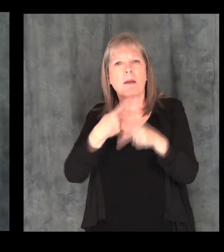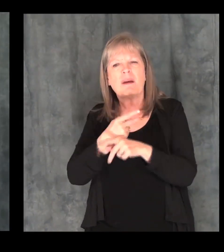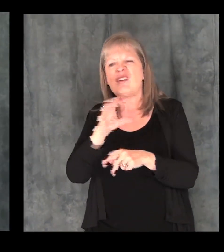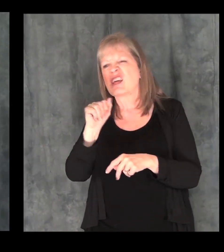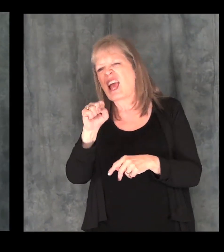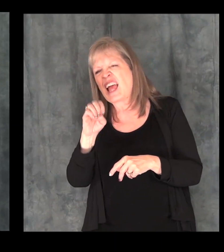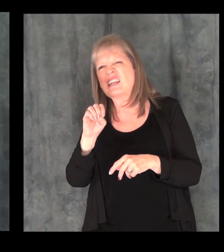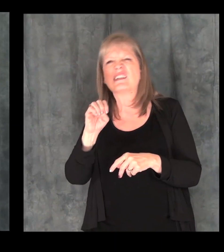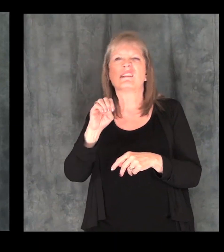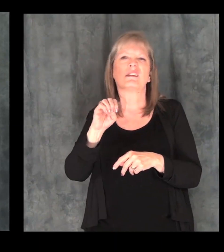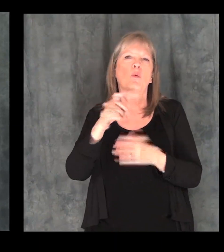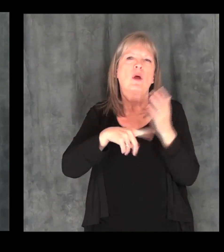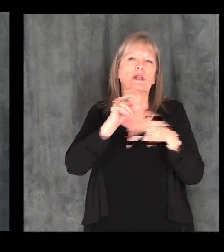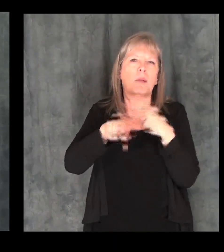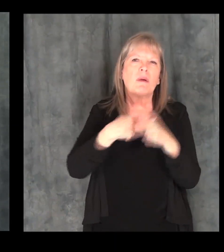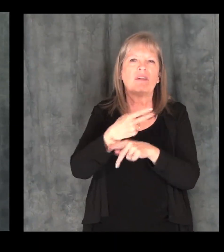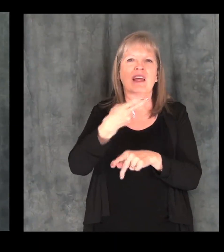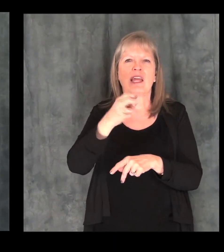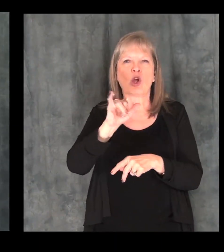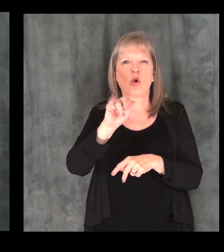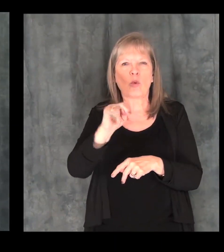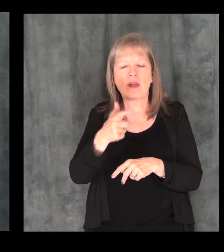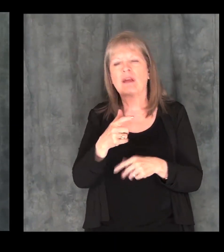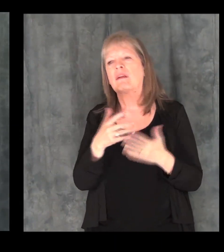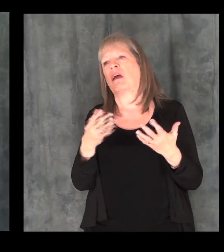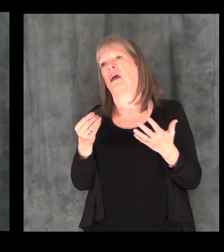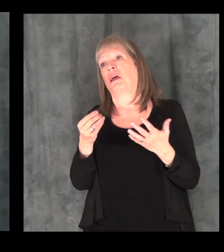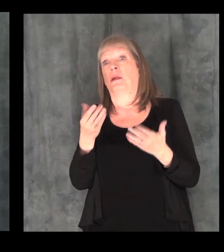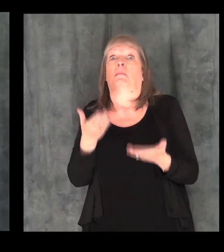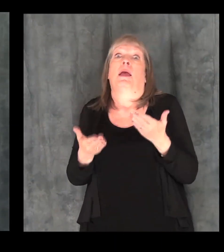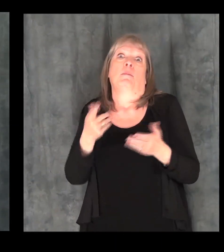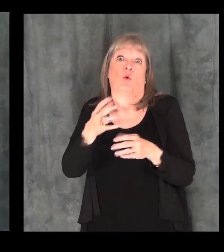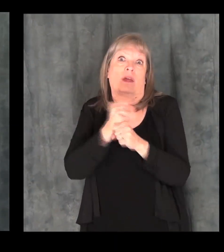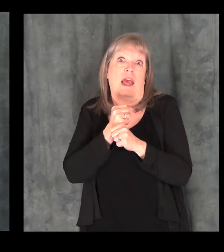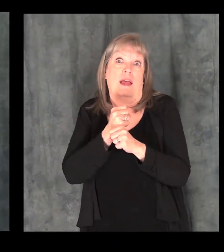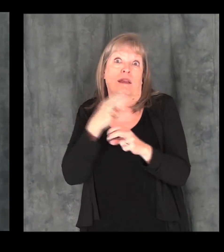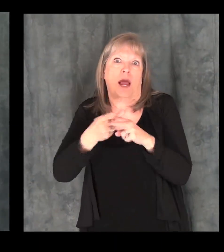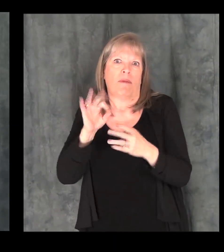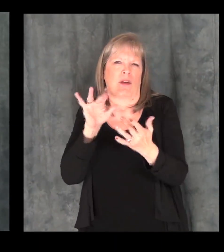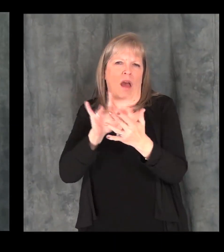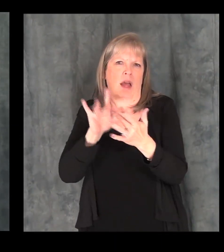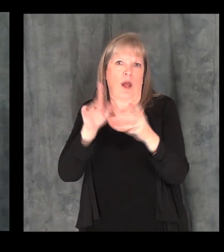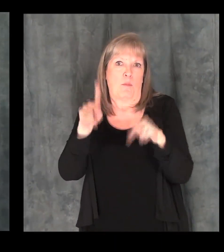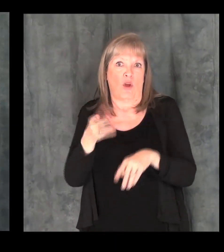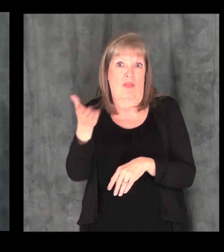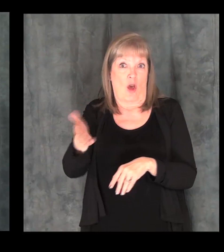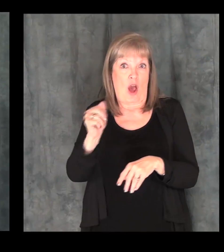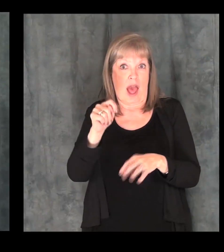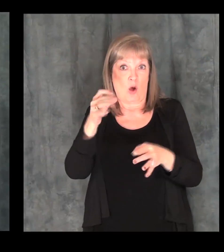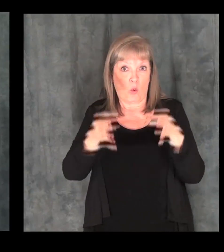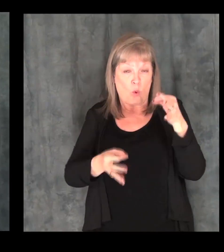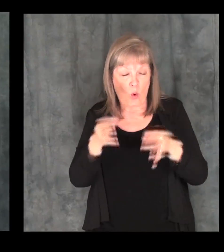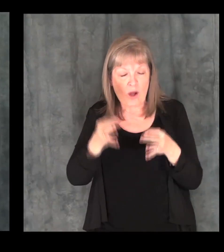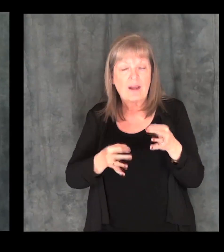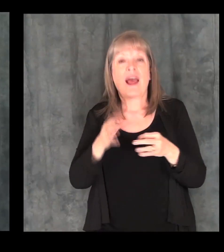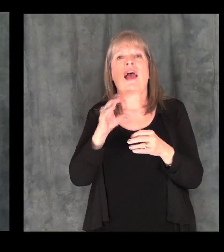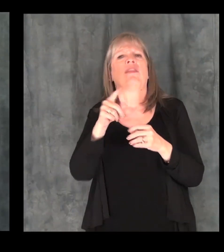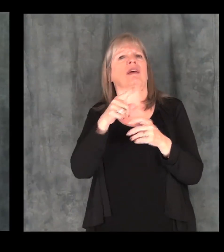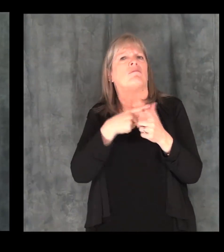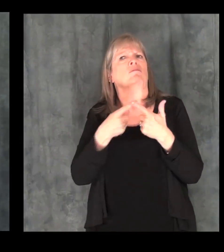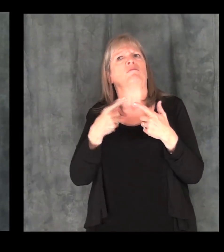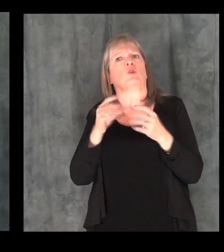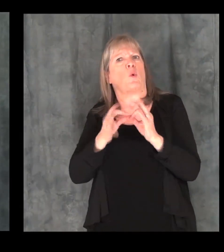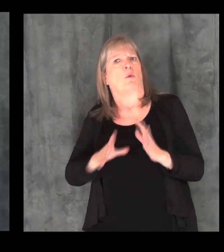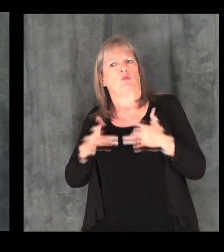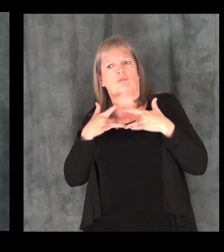it is, and if you're lucky, the name of a contact person at the courtroom. And usually you'll endeavour to get there early enough to